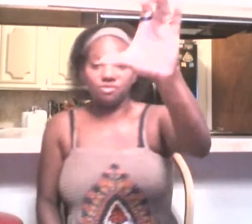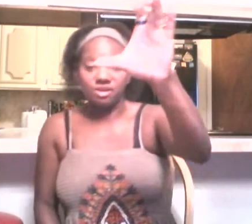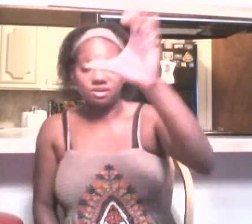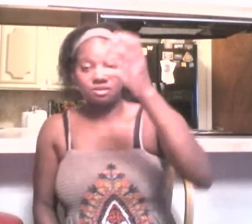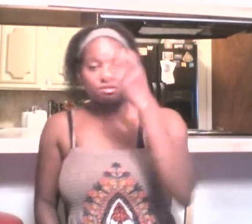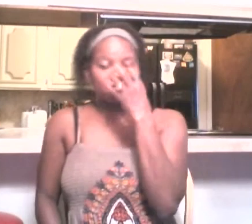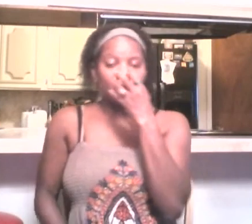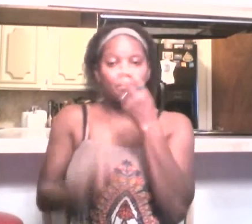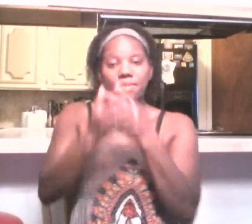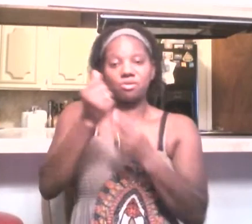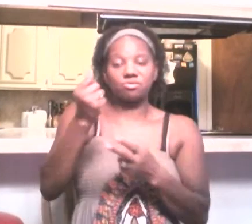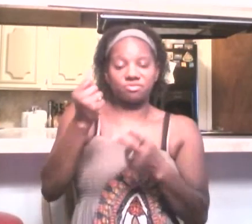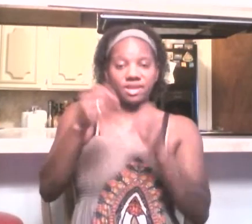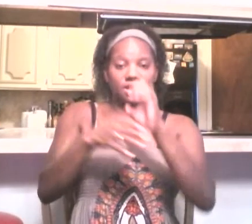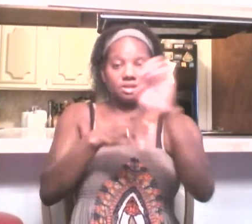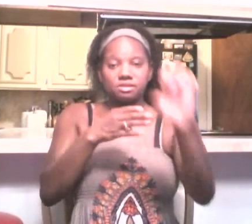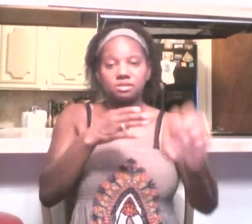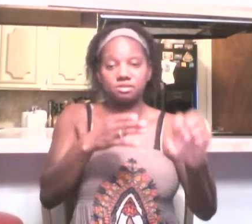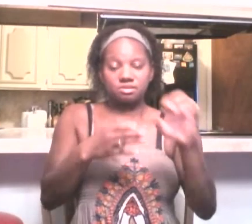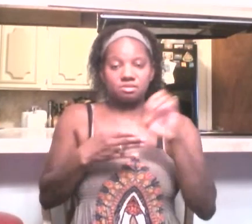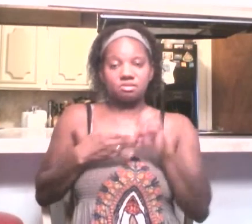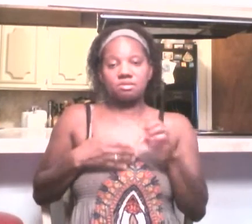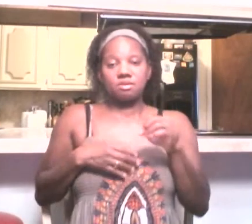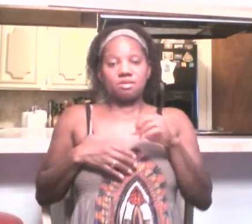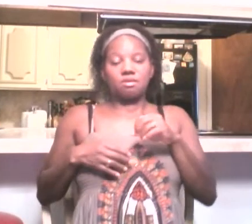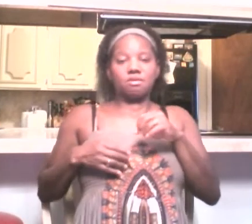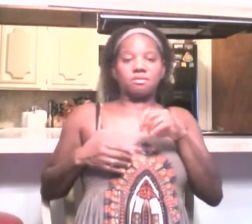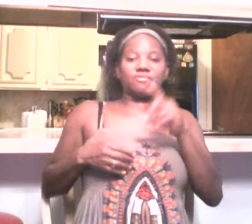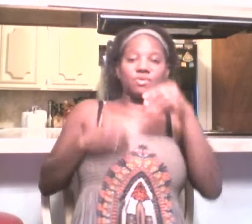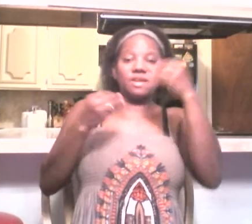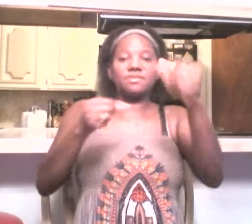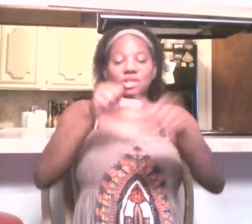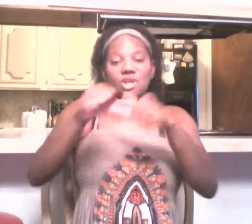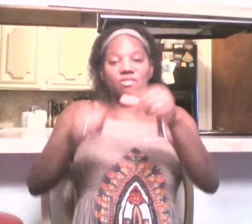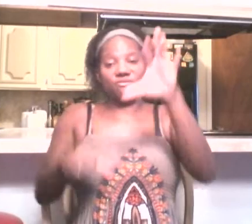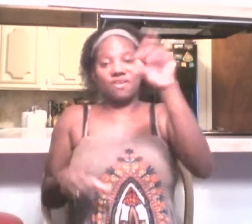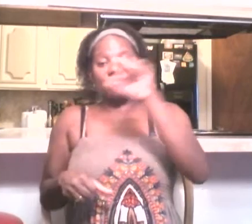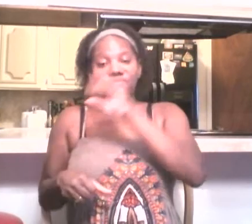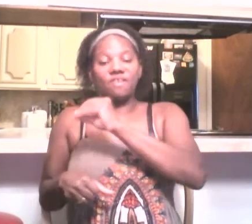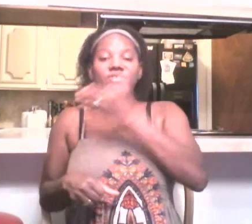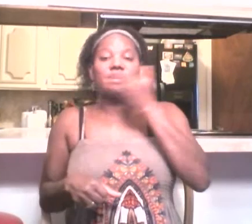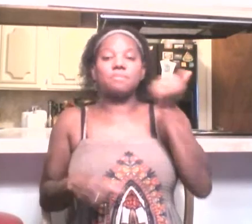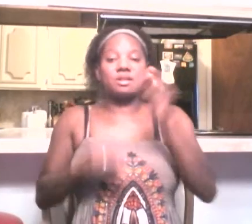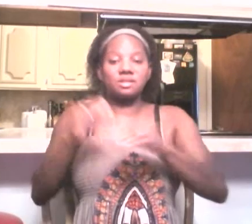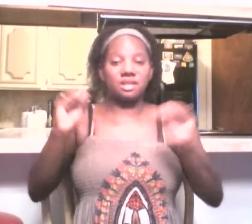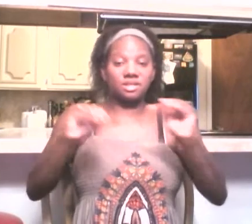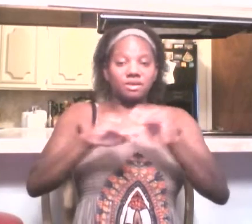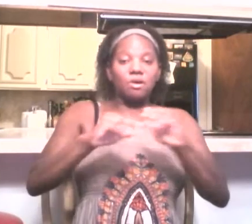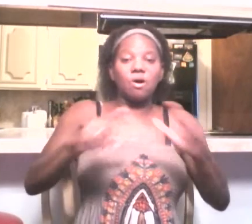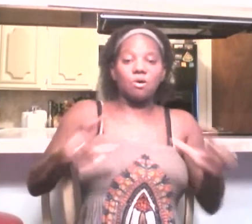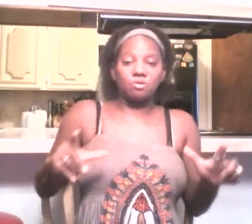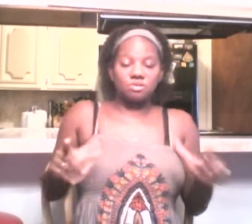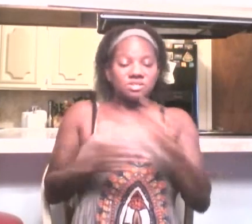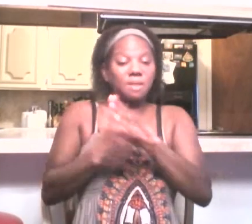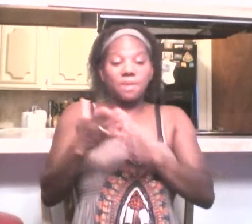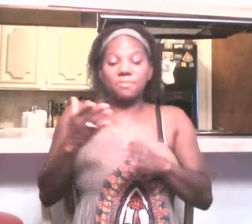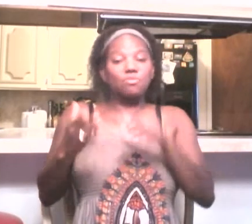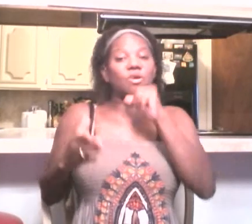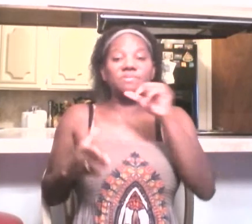100 on both ends. But if you're giving each other 50-50, that's better than nothing at all. Some people won't even